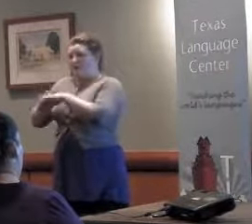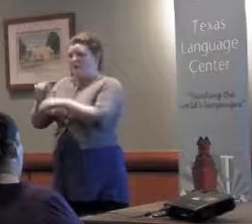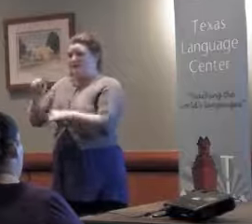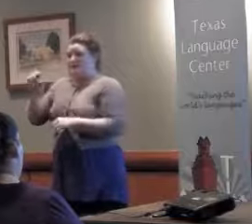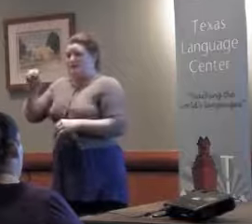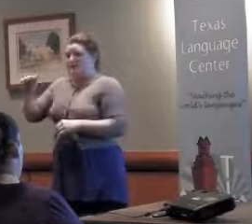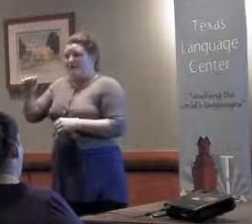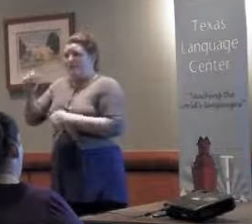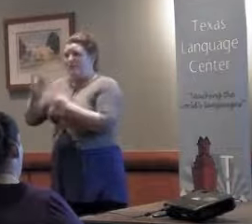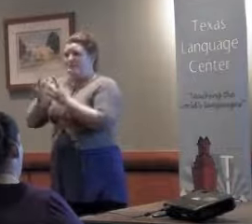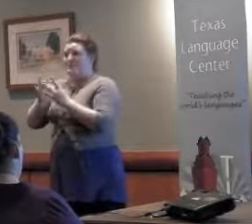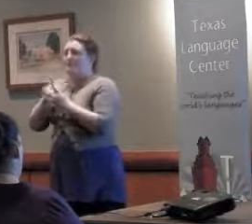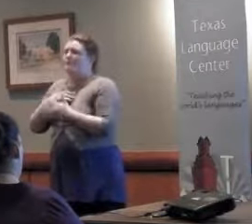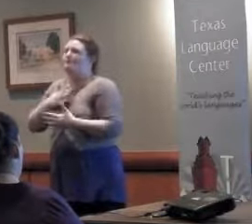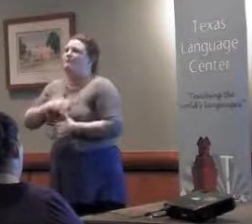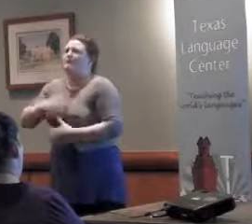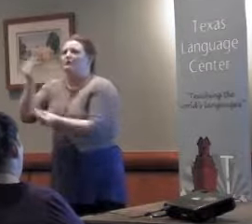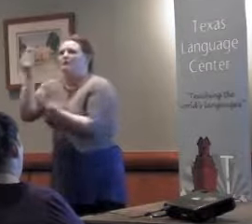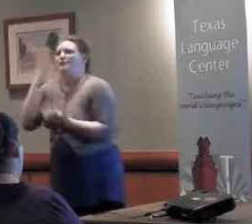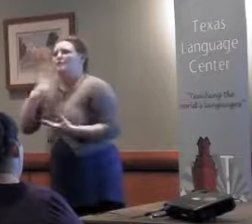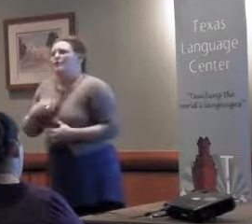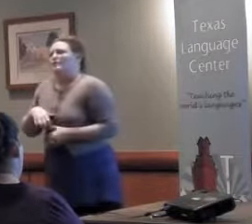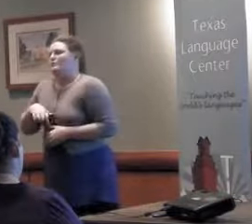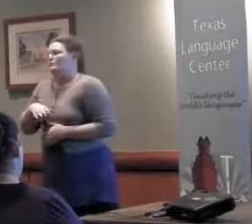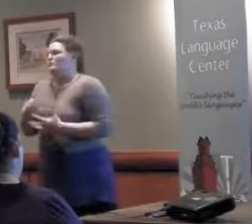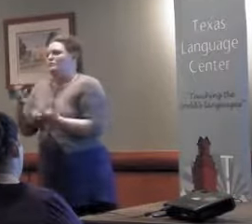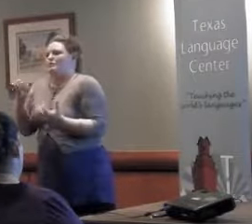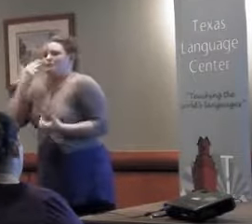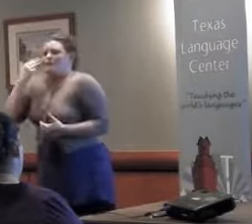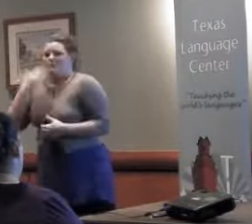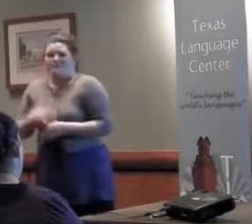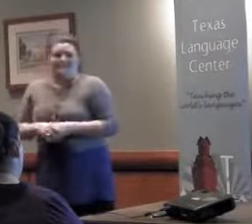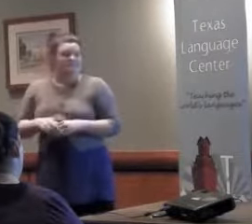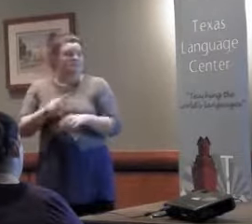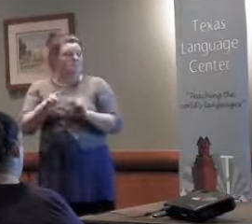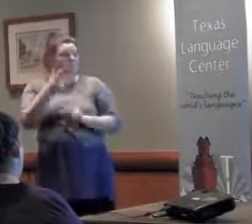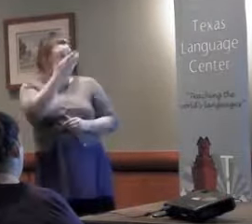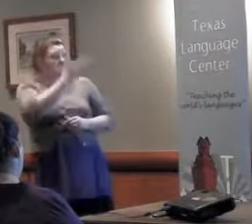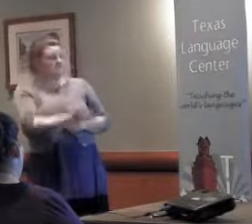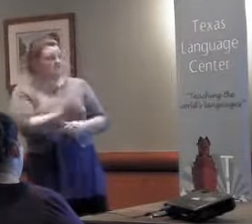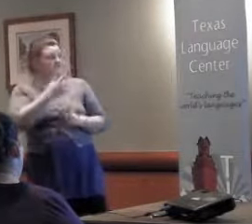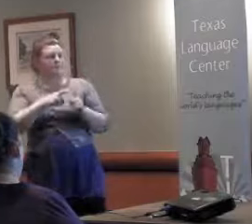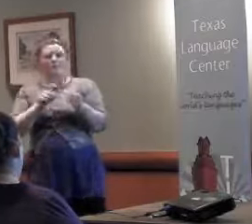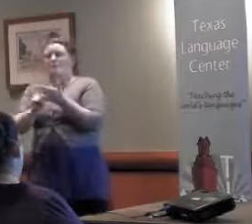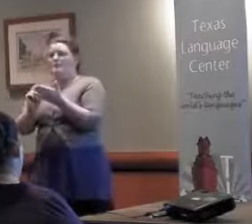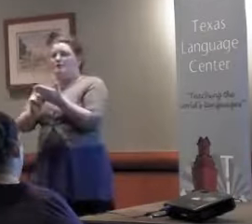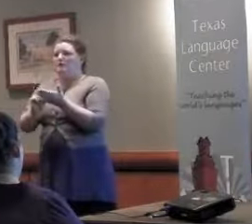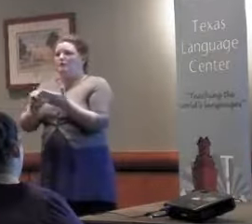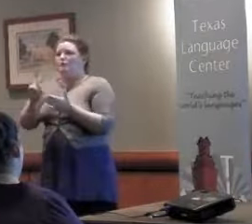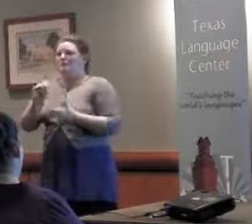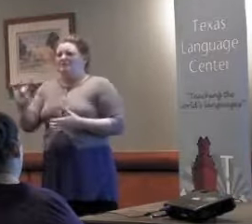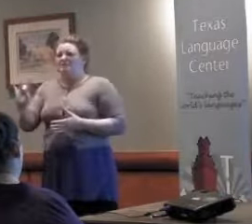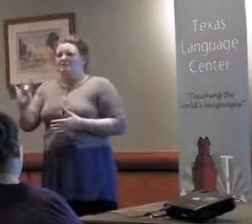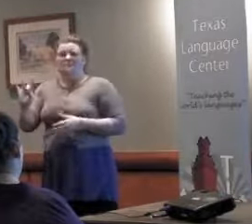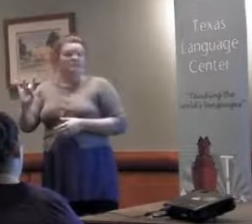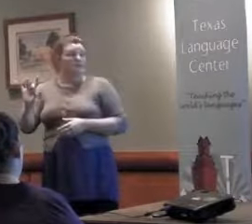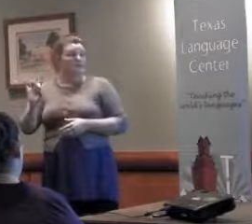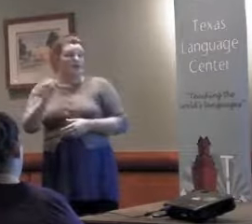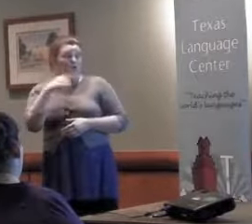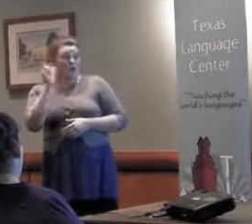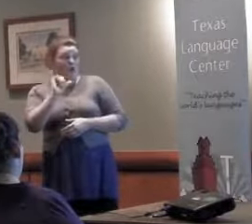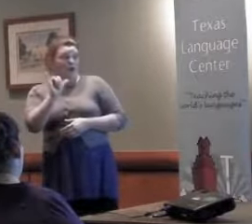TEA website, let me know, because I'd love to know. I looked at, this is just out of a publication from 2008. It looks like